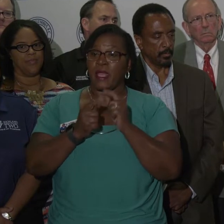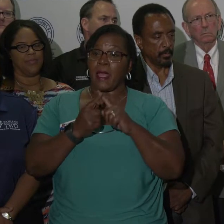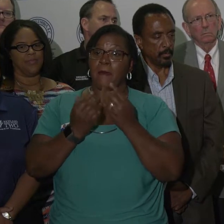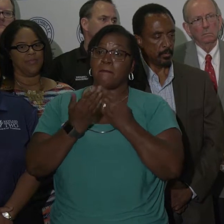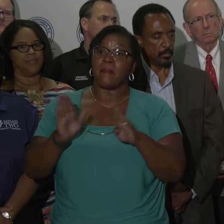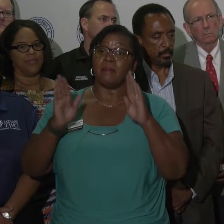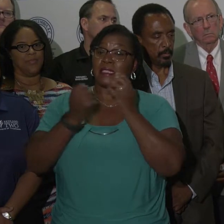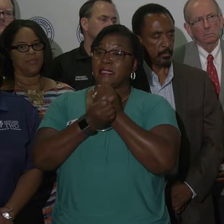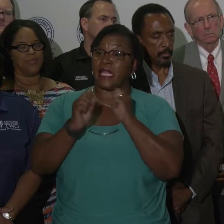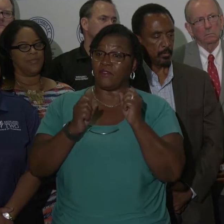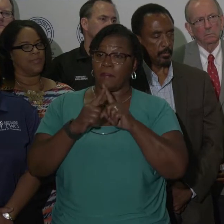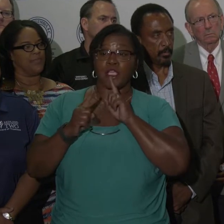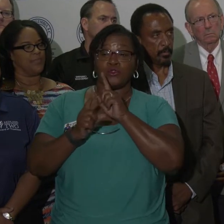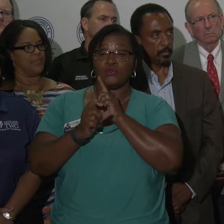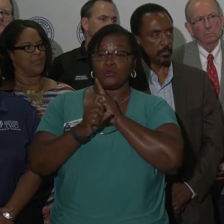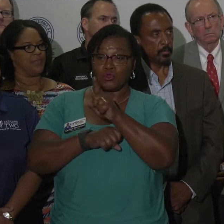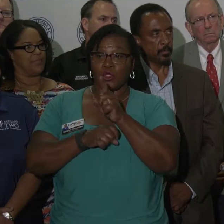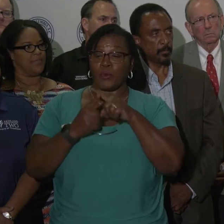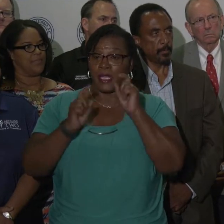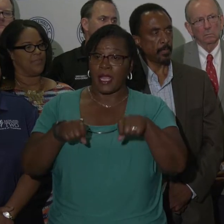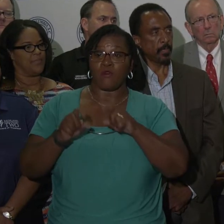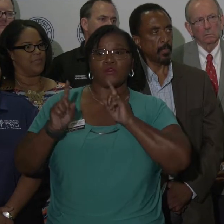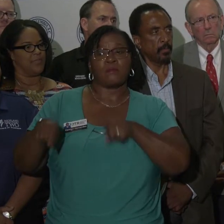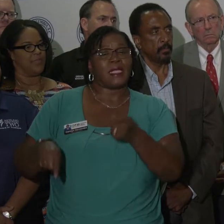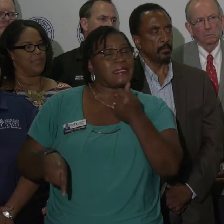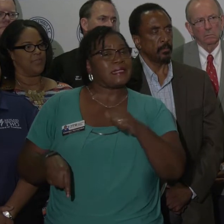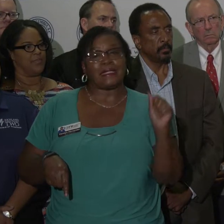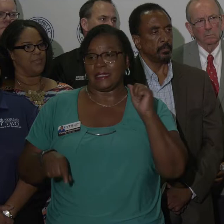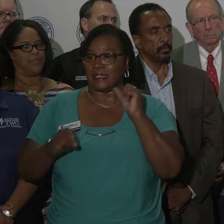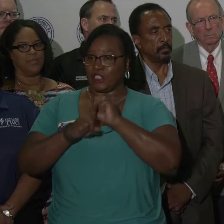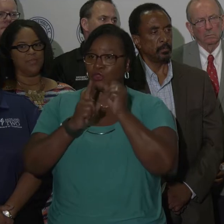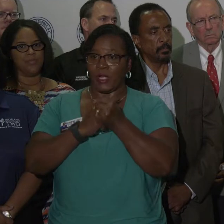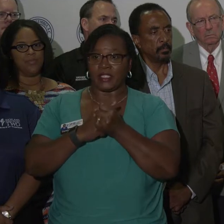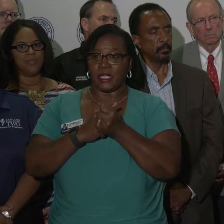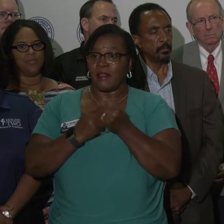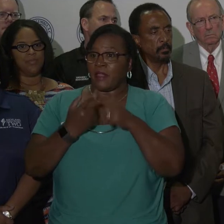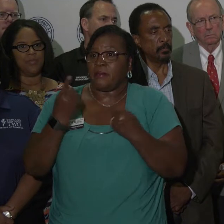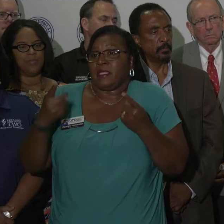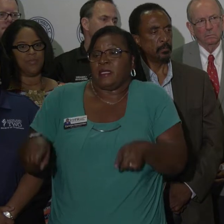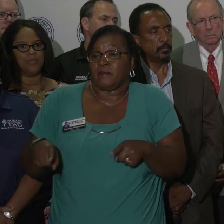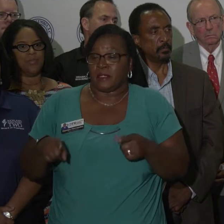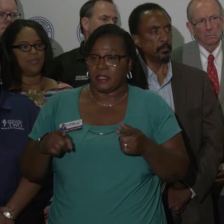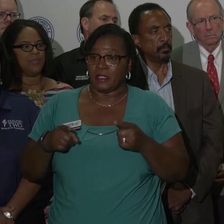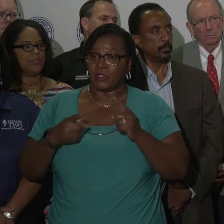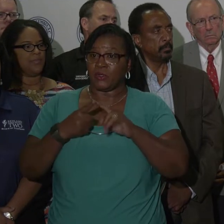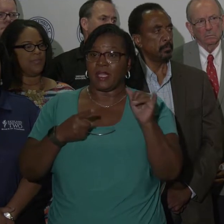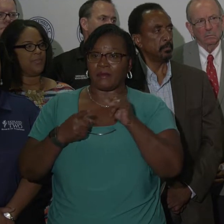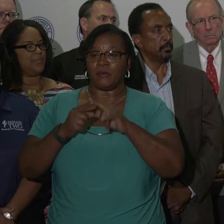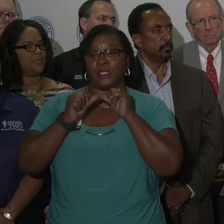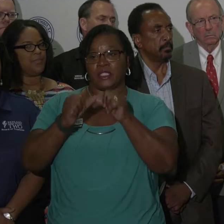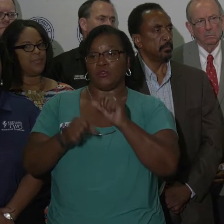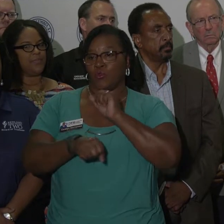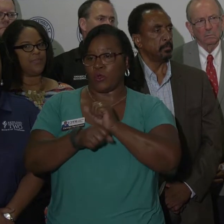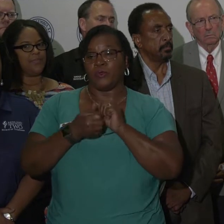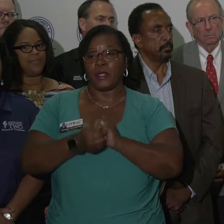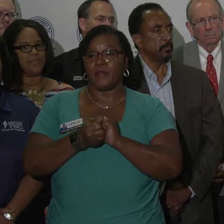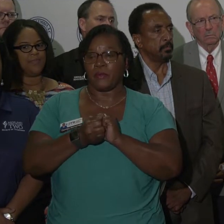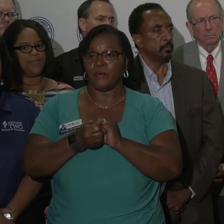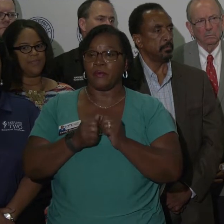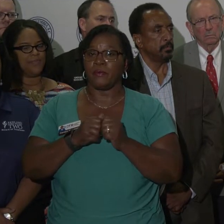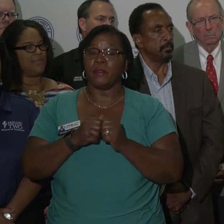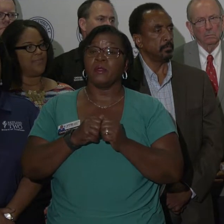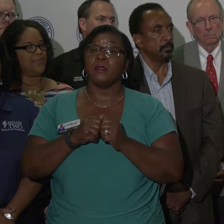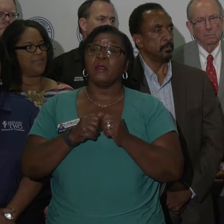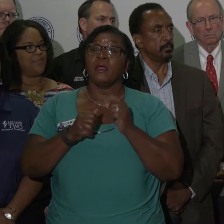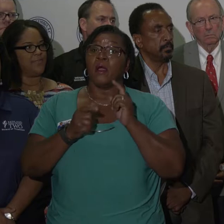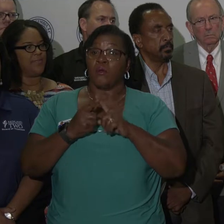to make sure that we're able to respond to any situation that anybody may be in. So we're going to continue to work together.